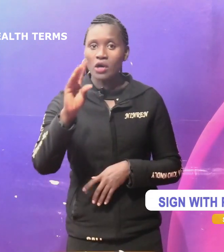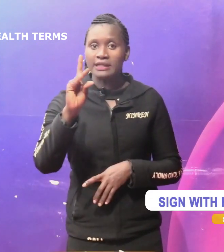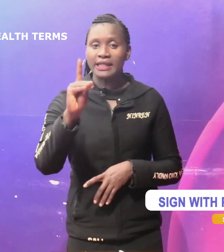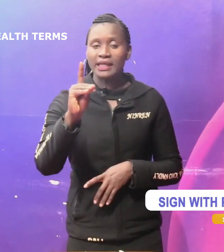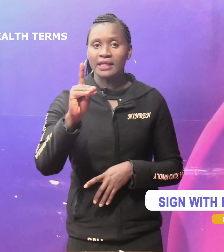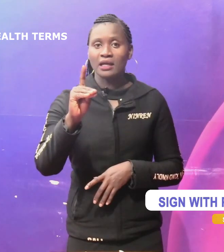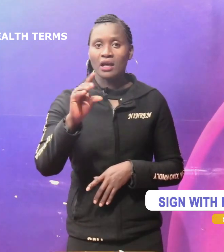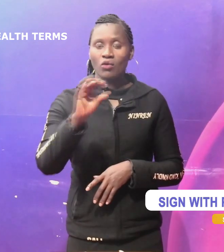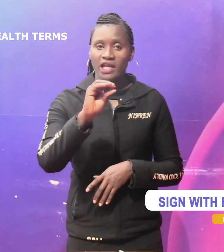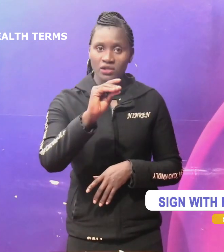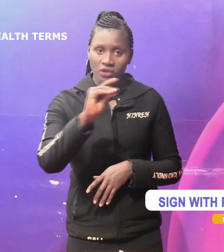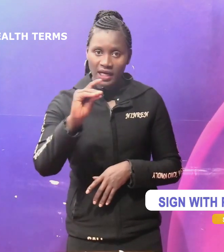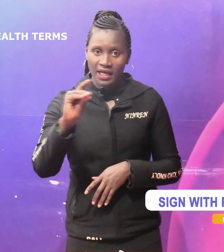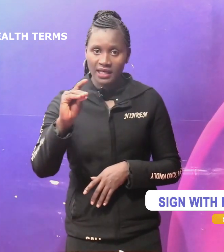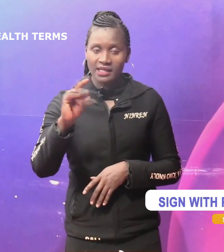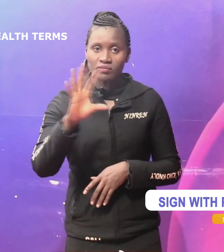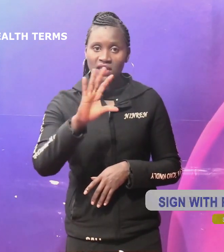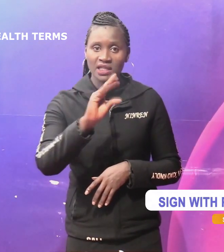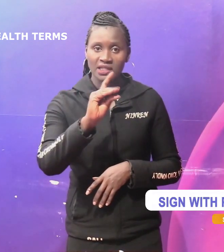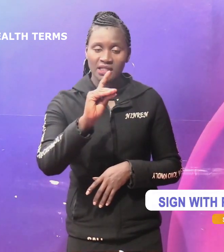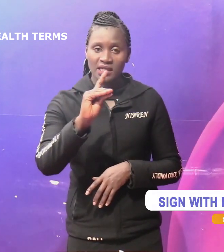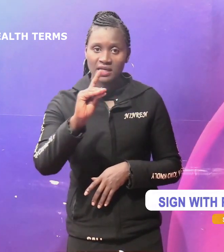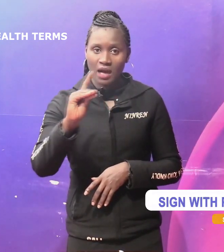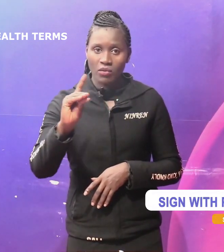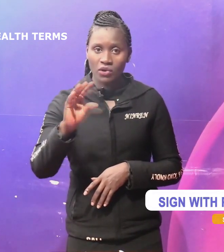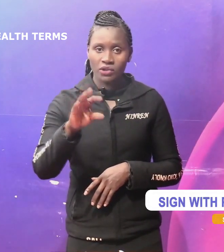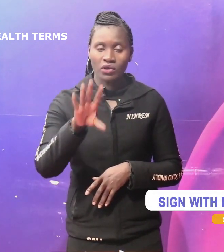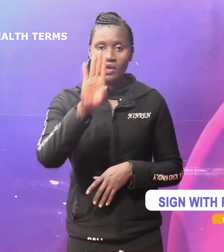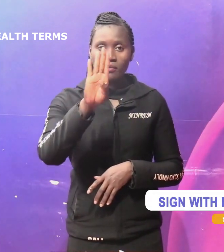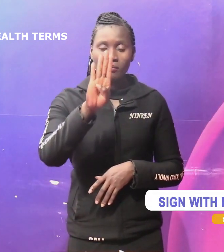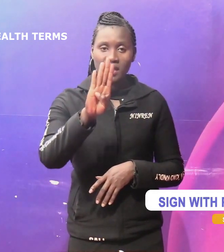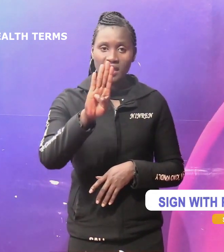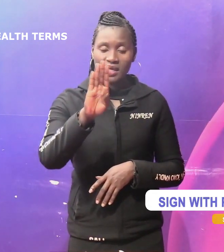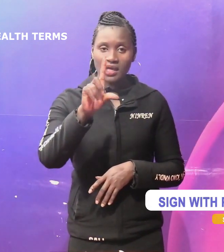B-L-O-O-D. When I drag like this, meaning it is double. So